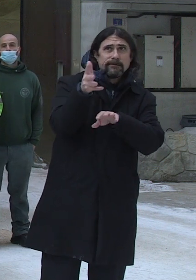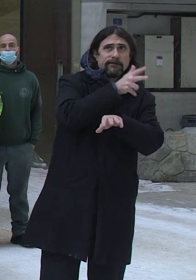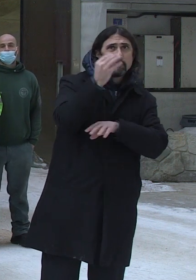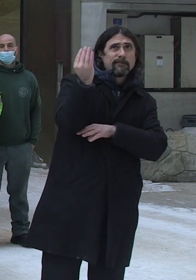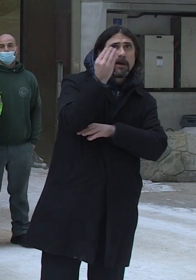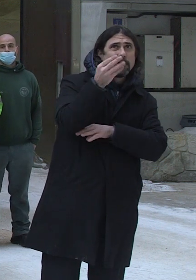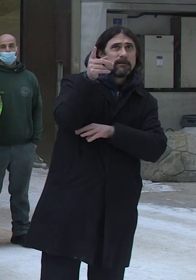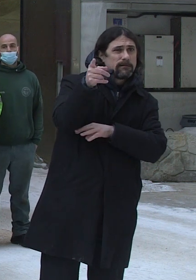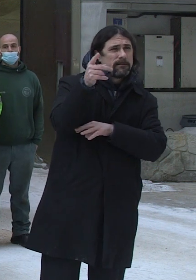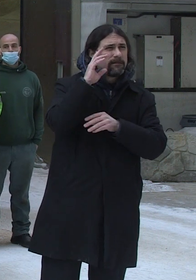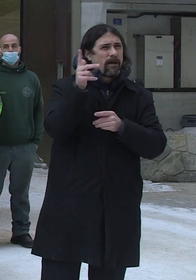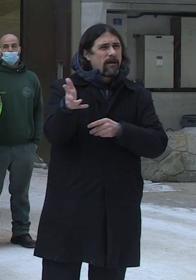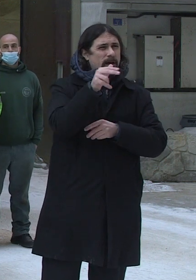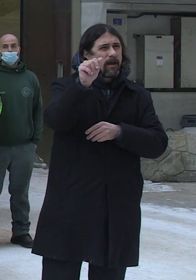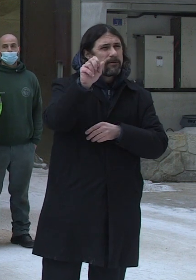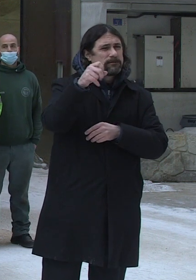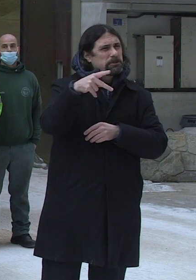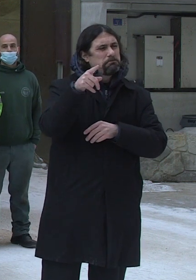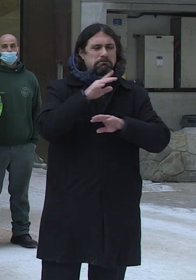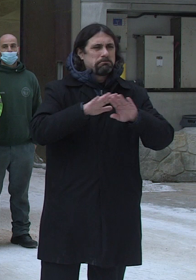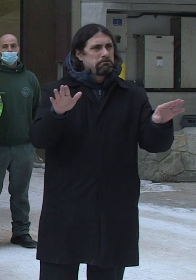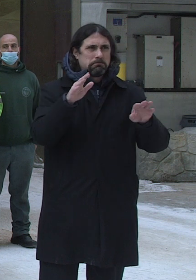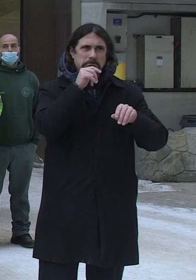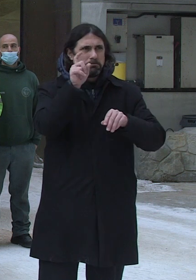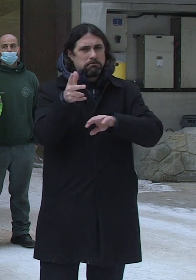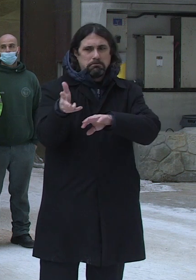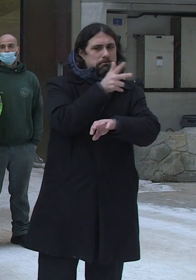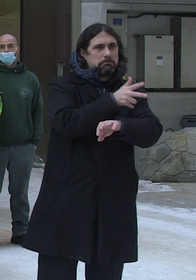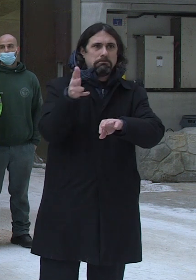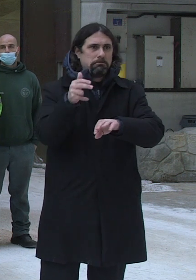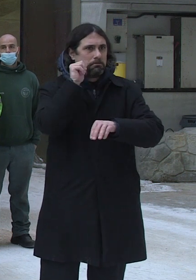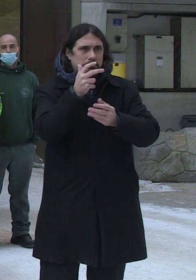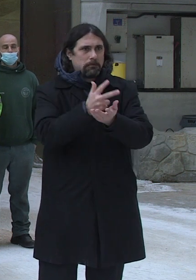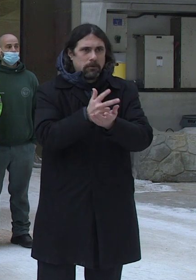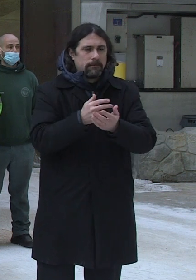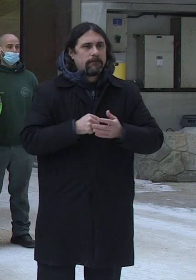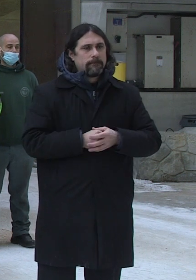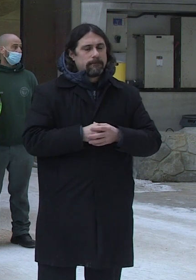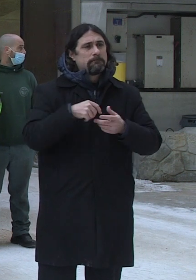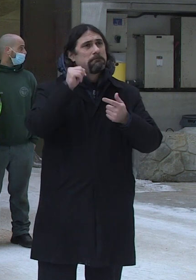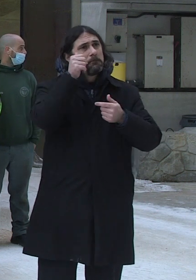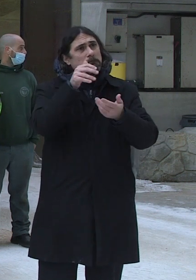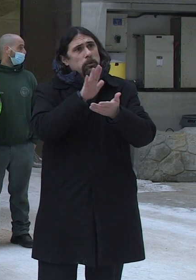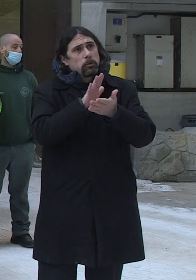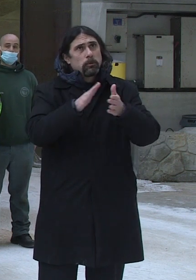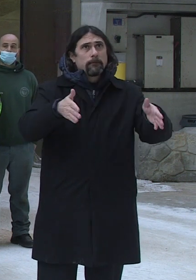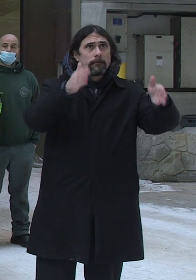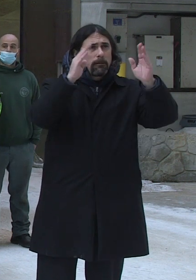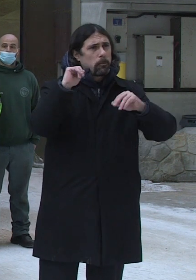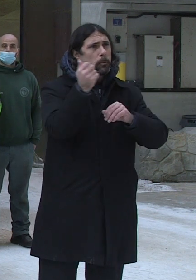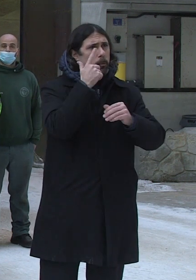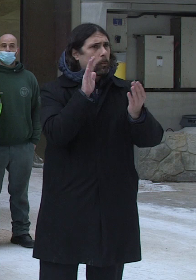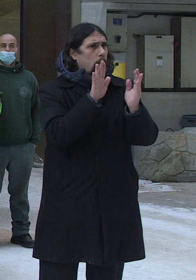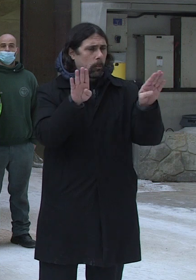Refuse and recycling collection is suspended. The Department of Sanitation will have service delays for the entirety of the snowfall